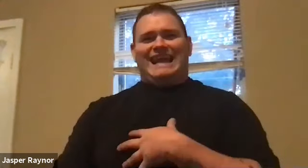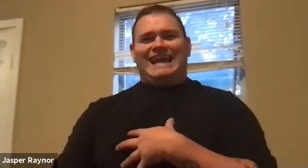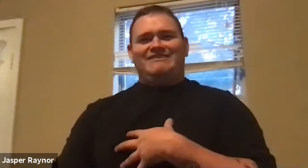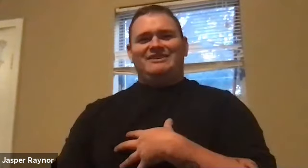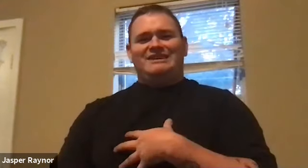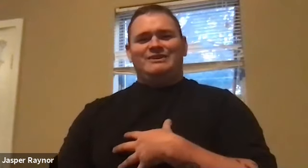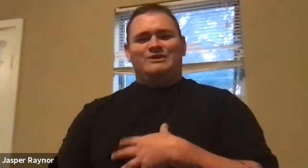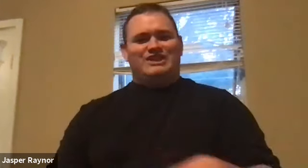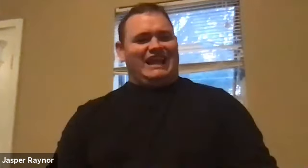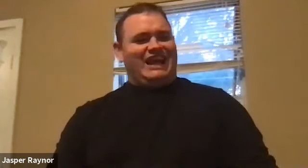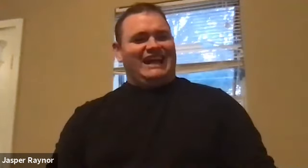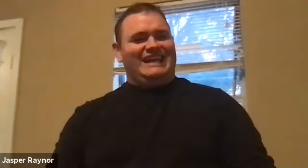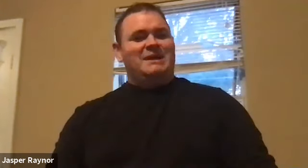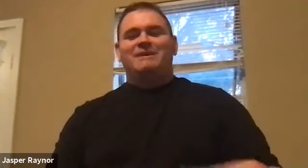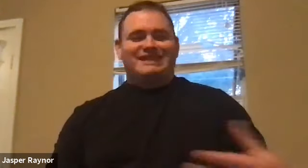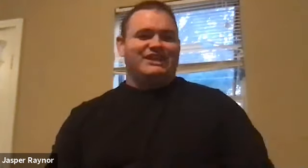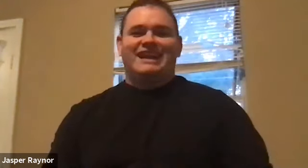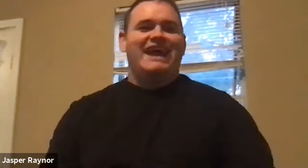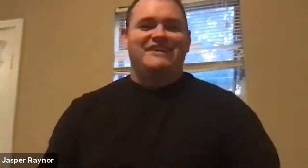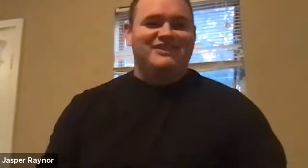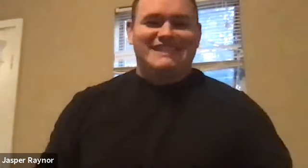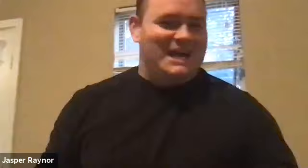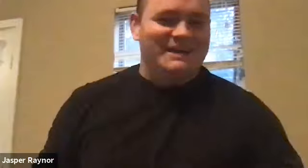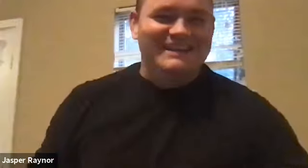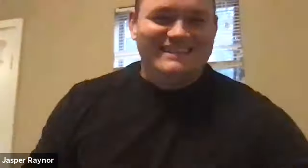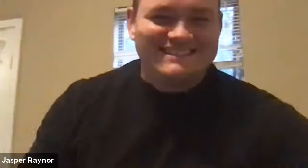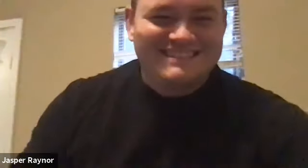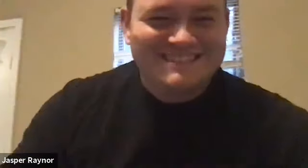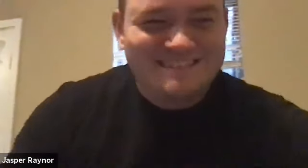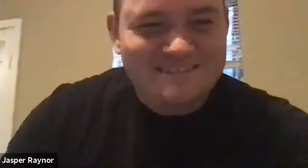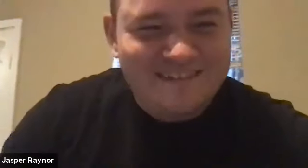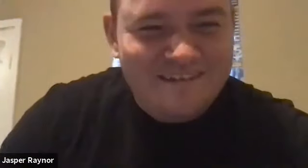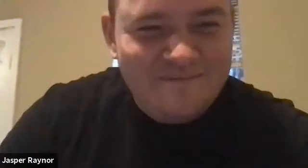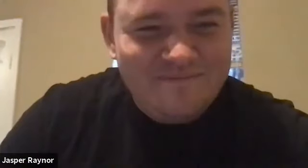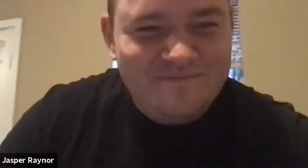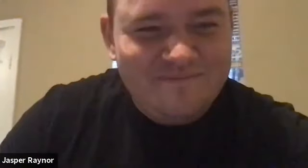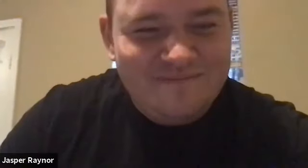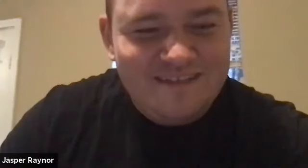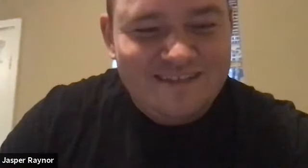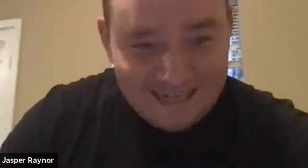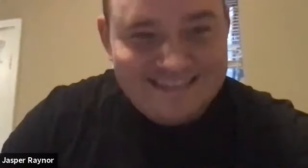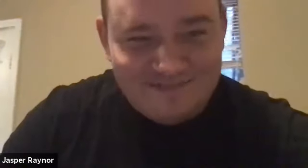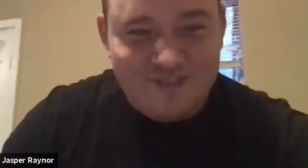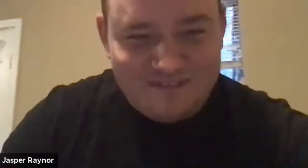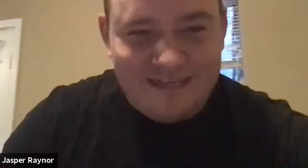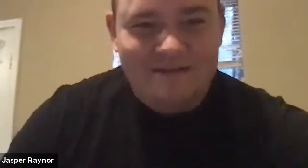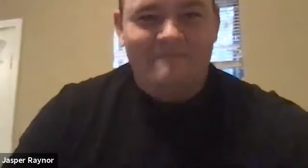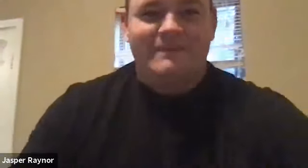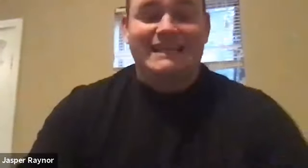laugh or should I not? But then you're Wait, gonna so laugh he every has time. cerebral palsy and he's deaf? Yeah, he's deaf too. Yeah. Oh That's my actually God.